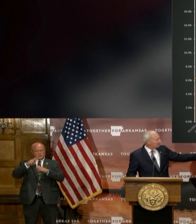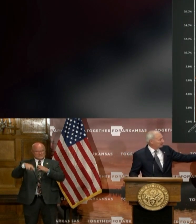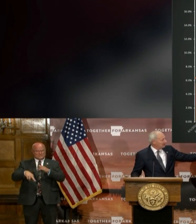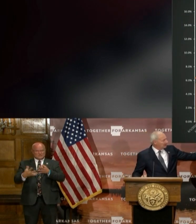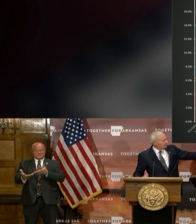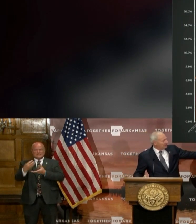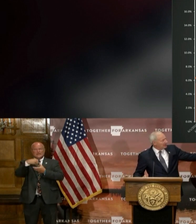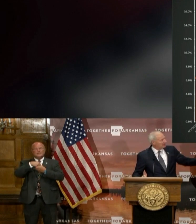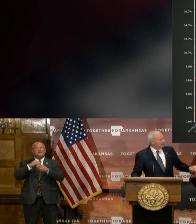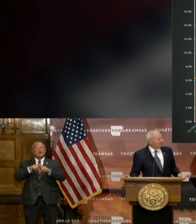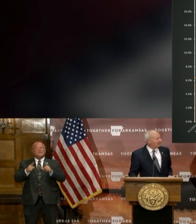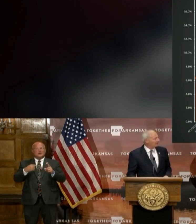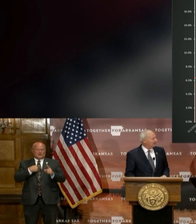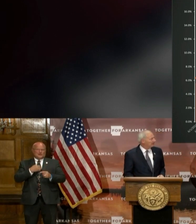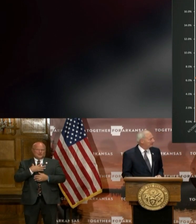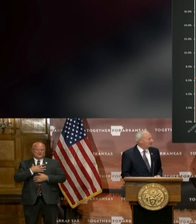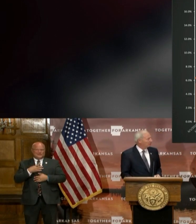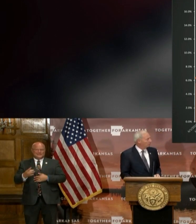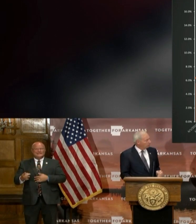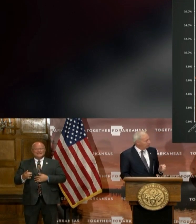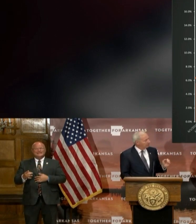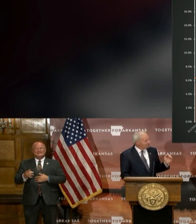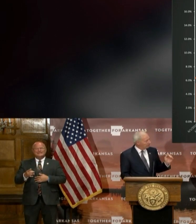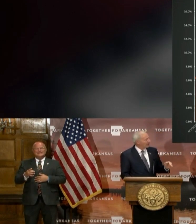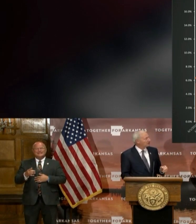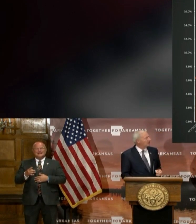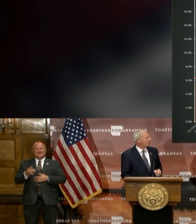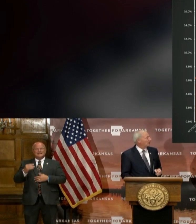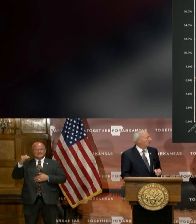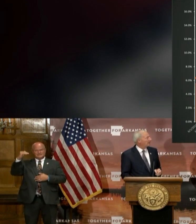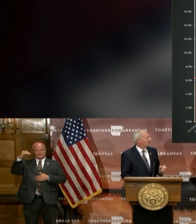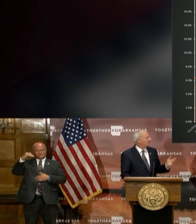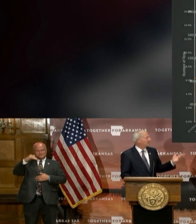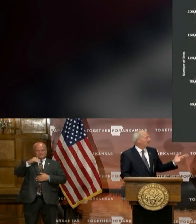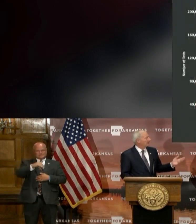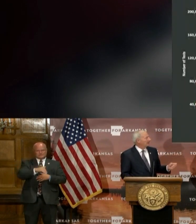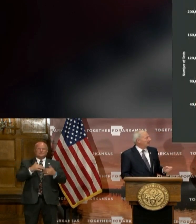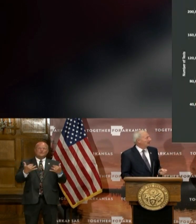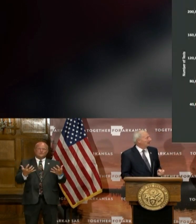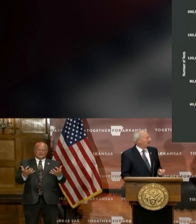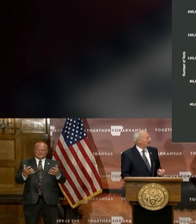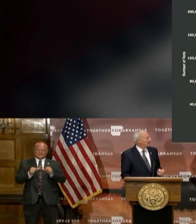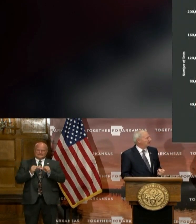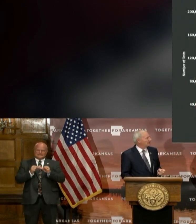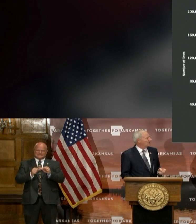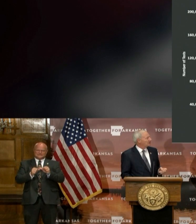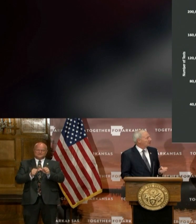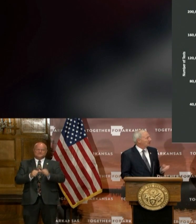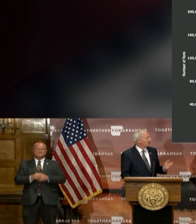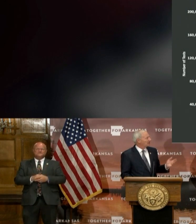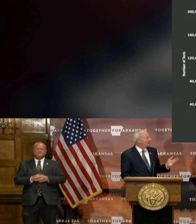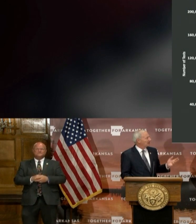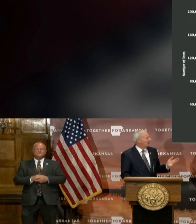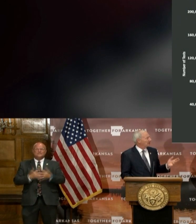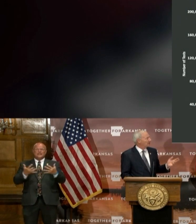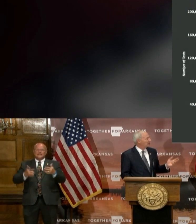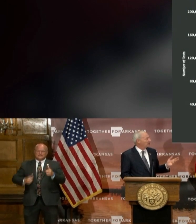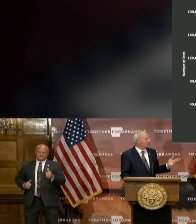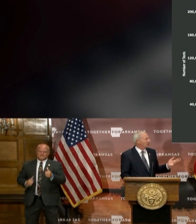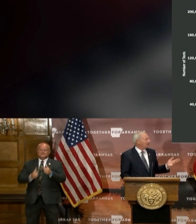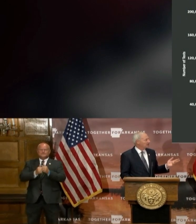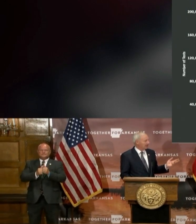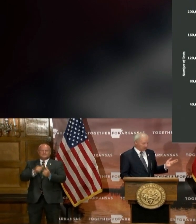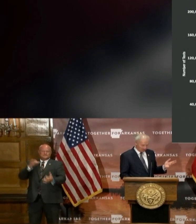in, but we like the direction that we're going. And this just brings you up to date on